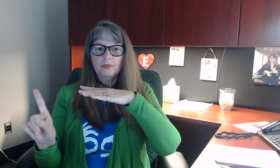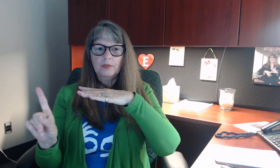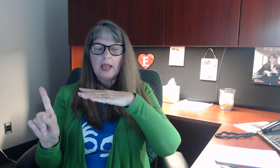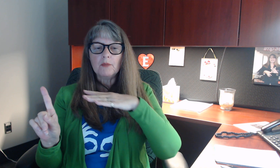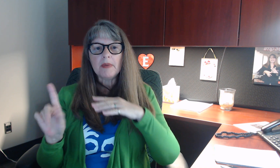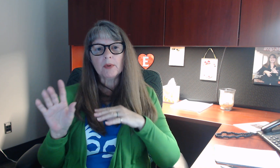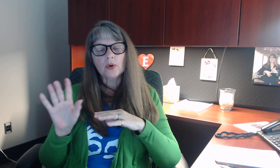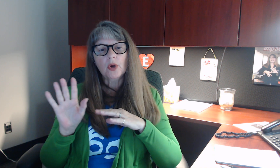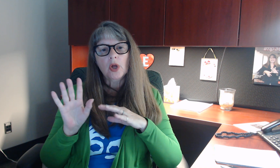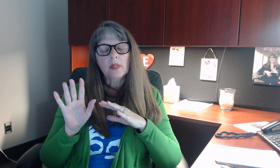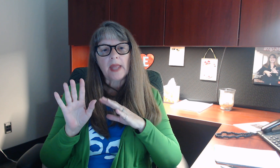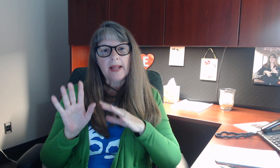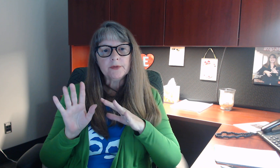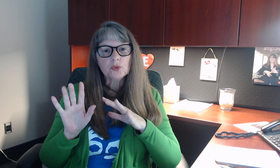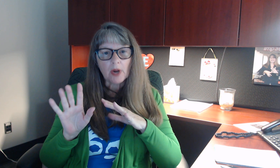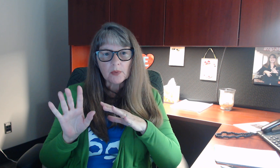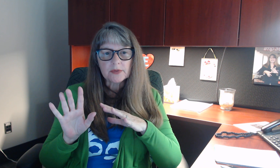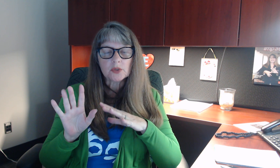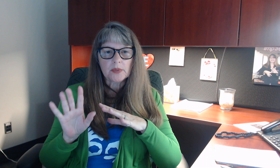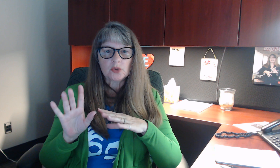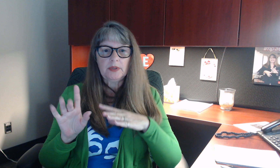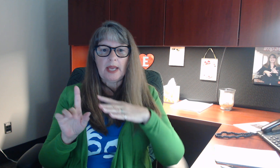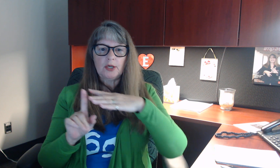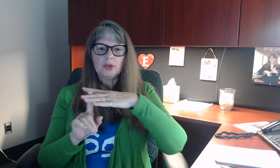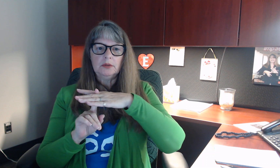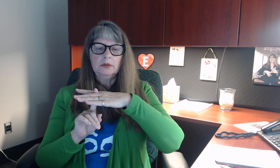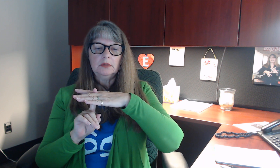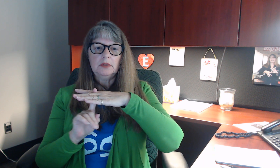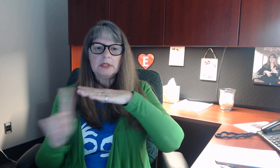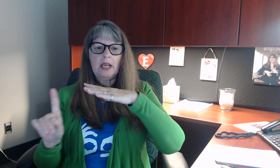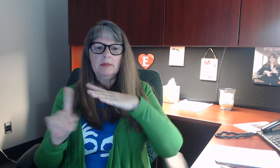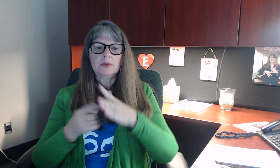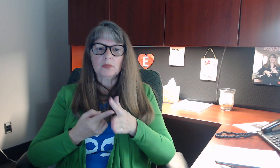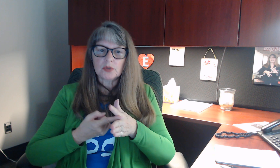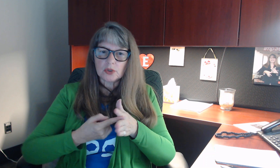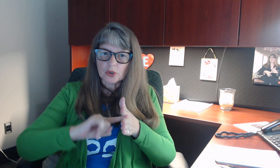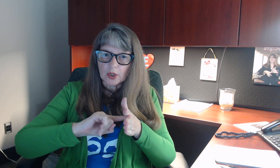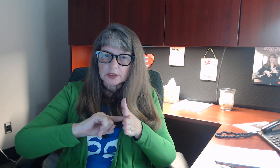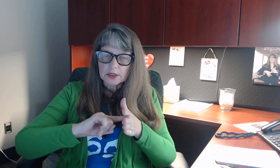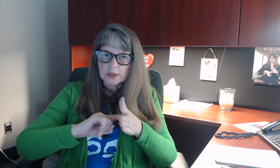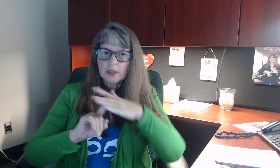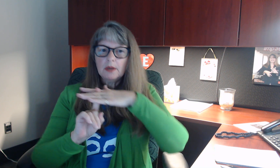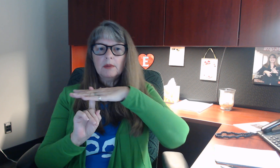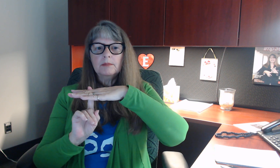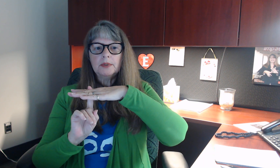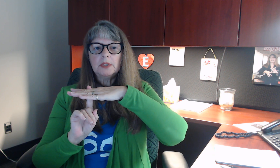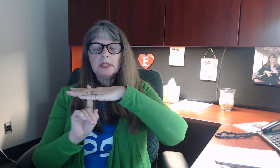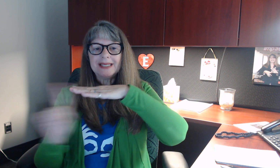And remember, the hand that you write with is the one that's doing the action. Escape. So start, but then